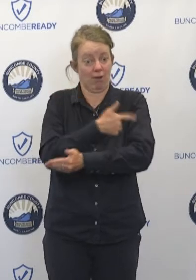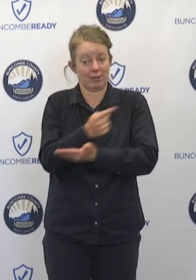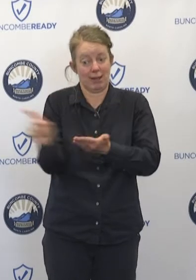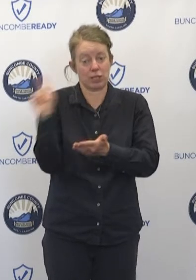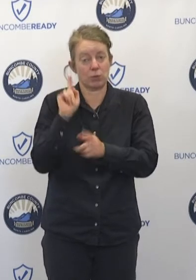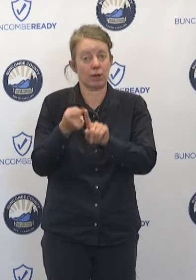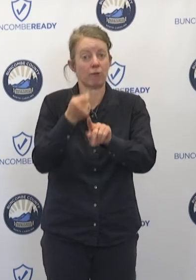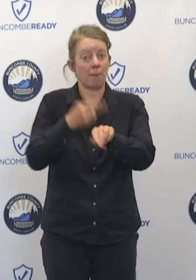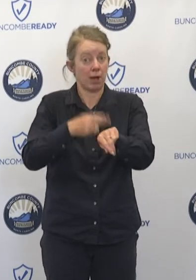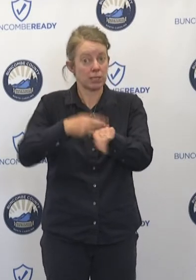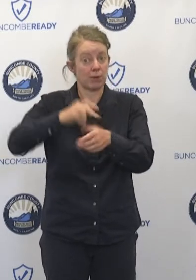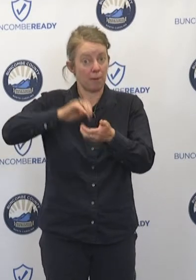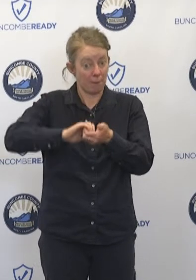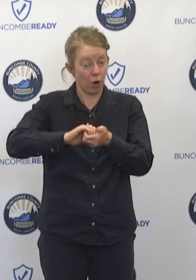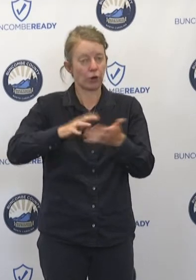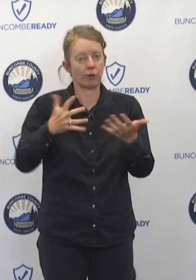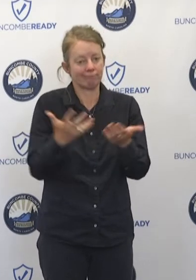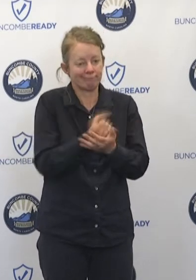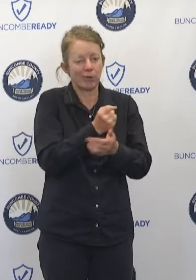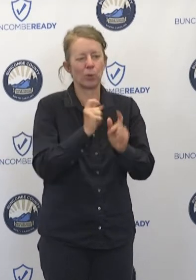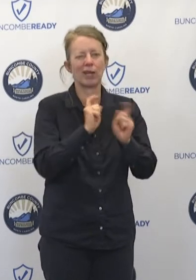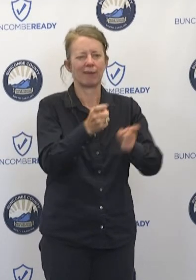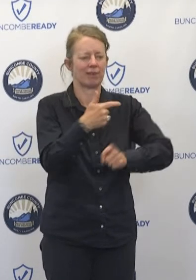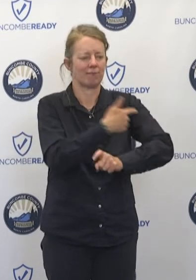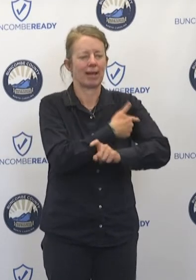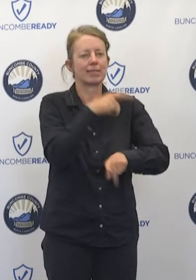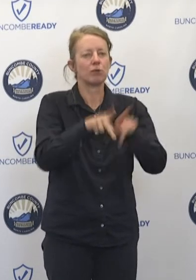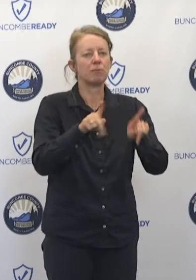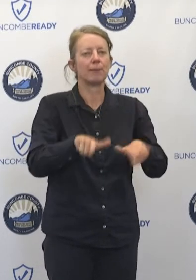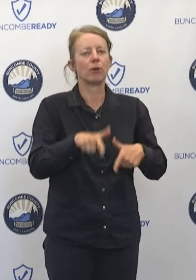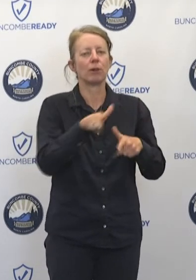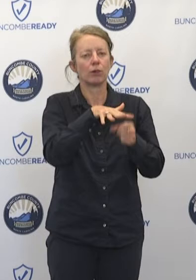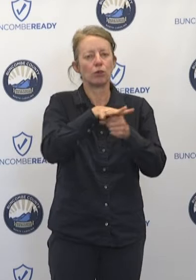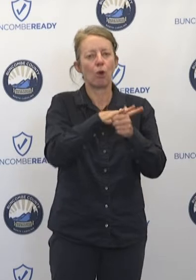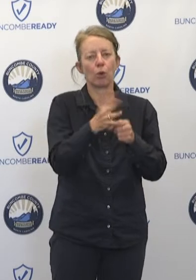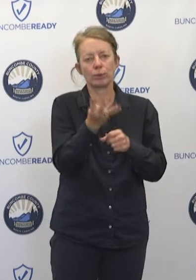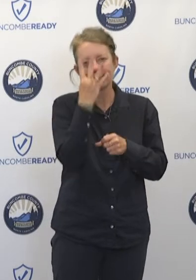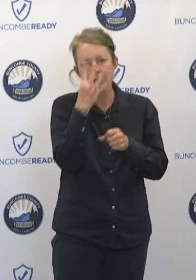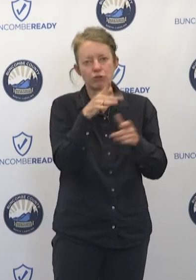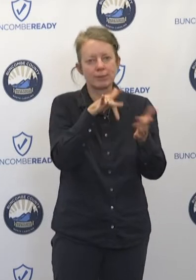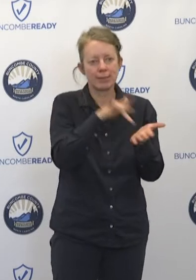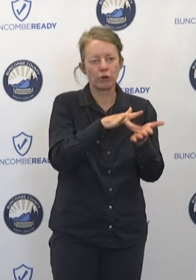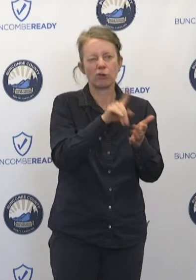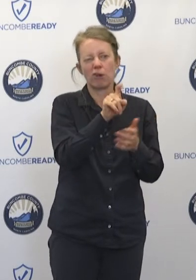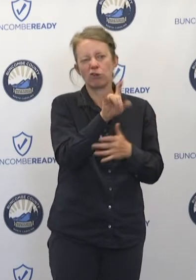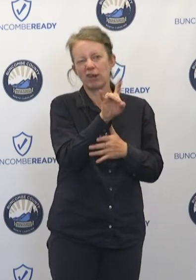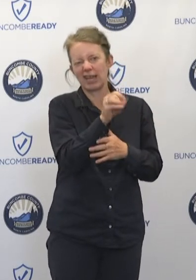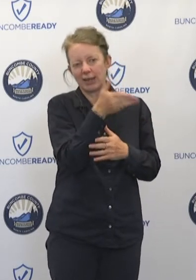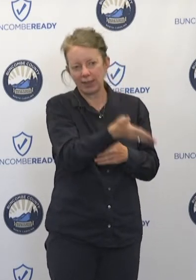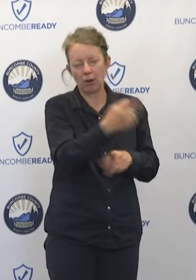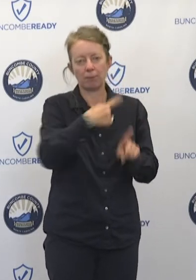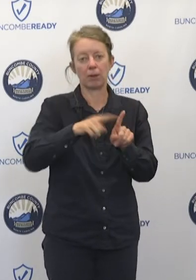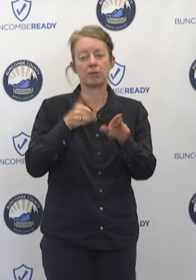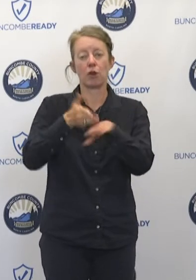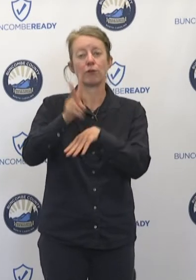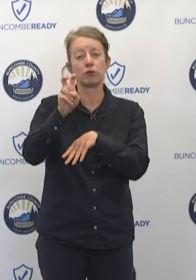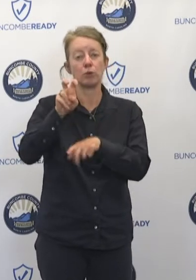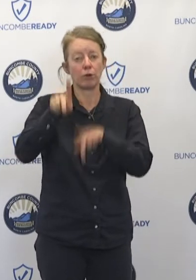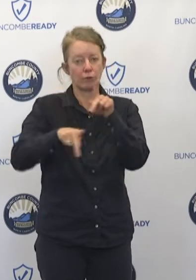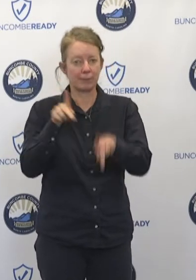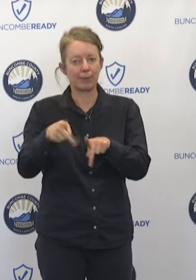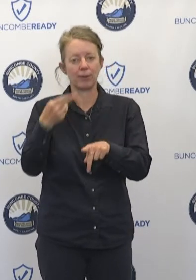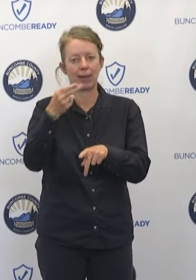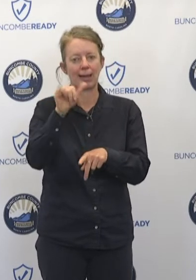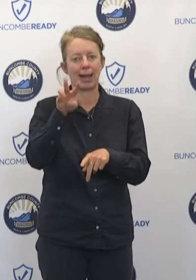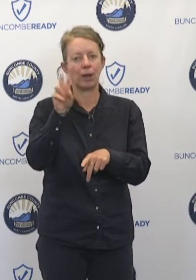able to vaccinate over 180 individuals at our local detention center and over 200 individuals at our Haywood Street Congregation outreach